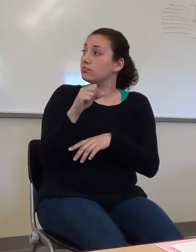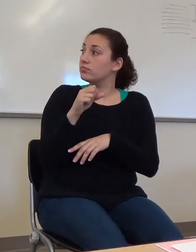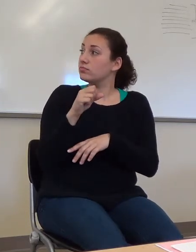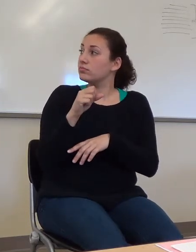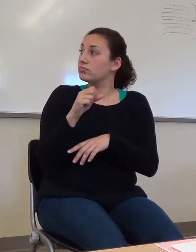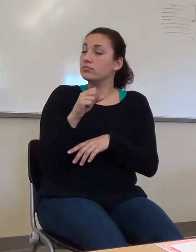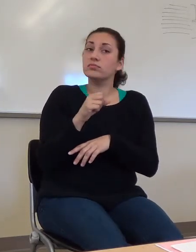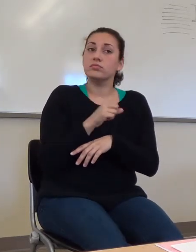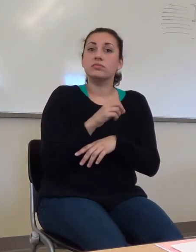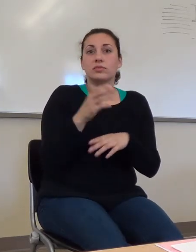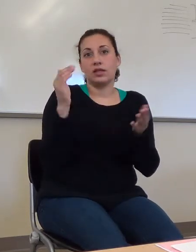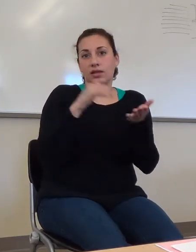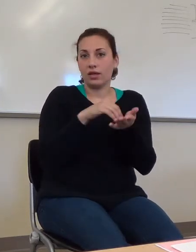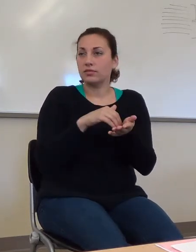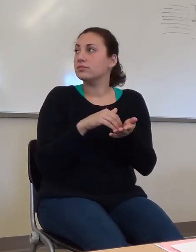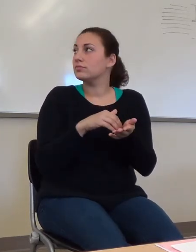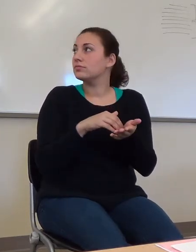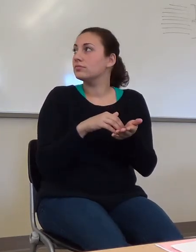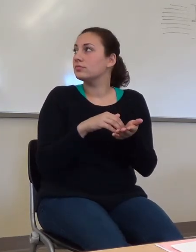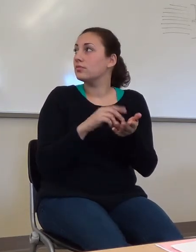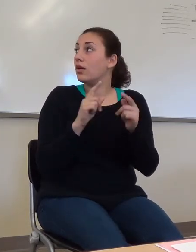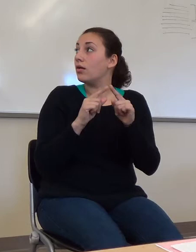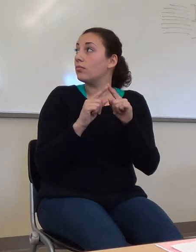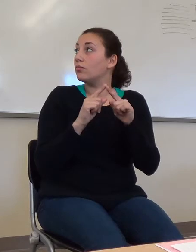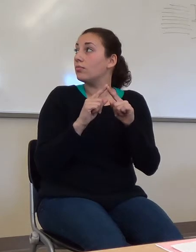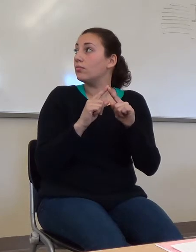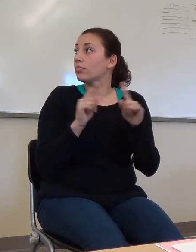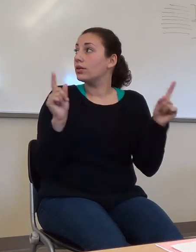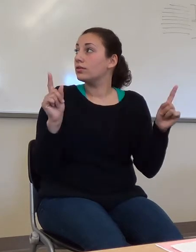the word itself. But